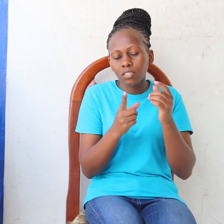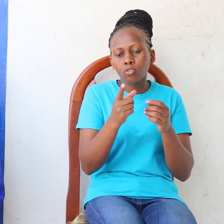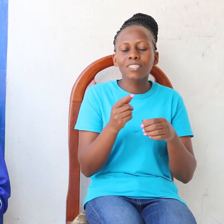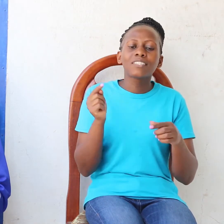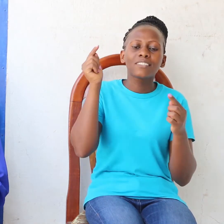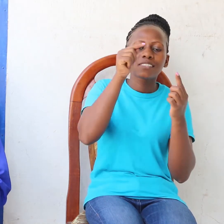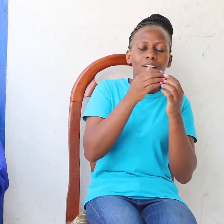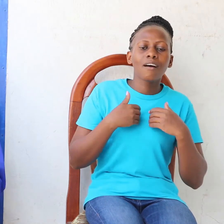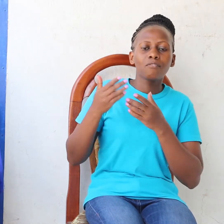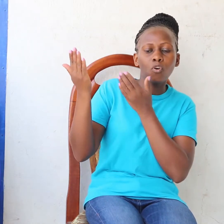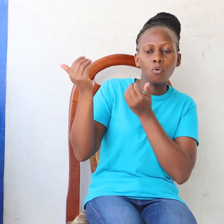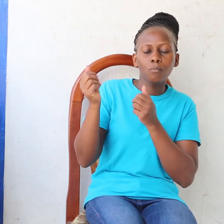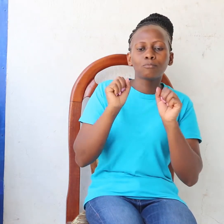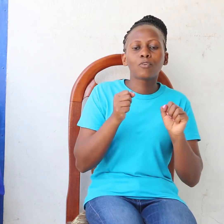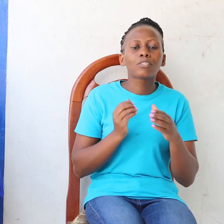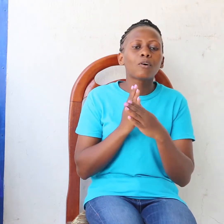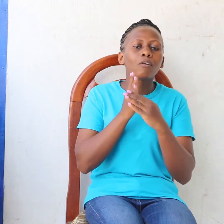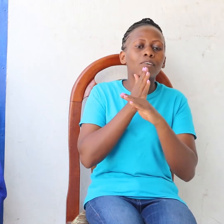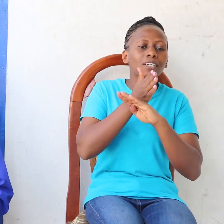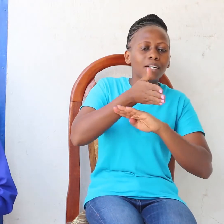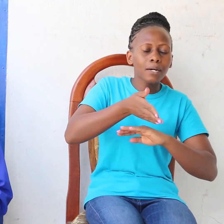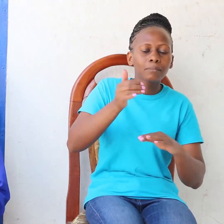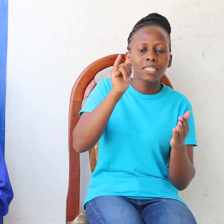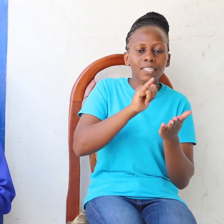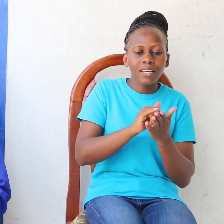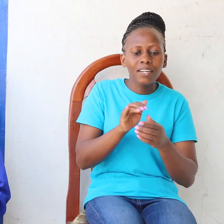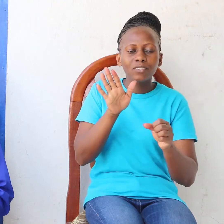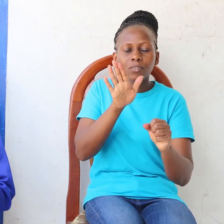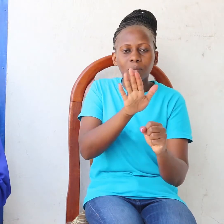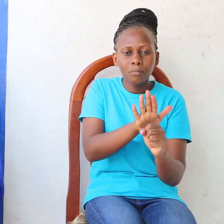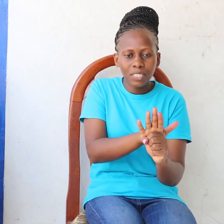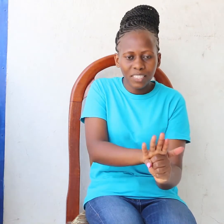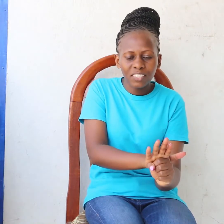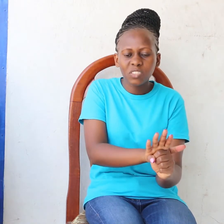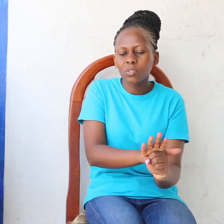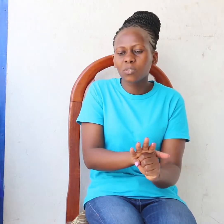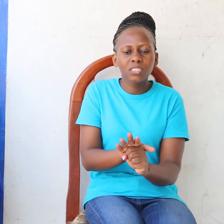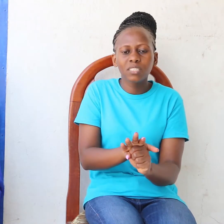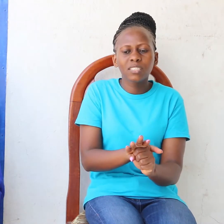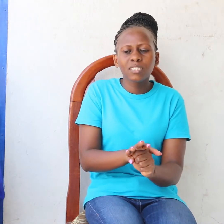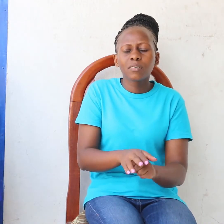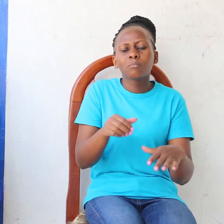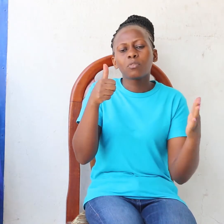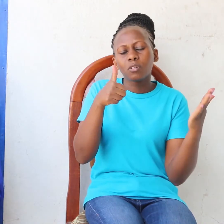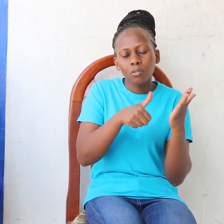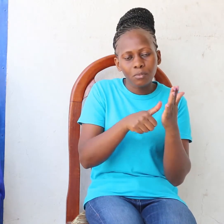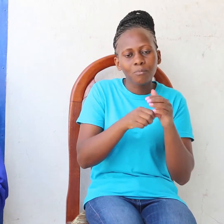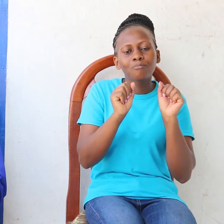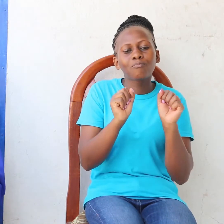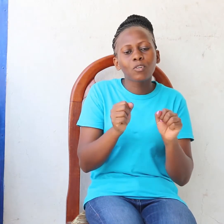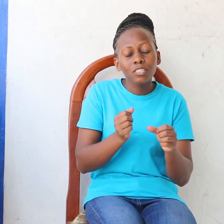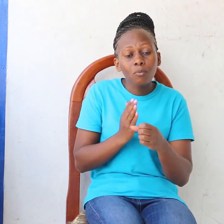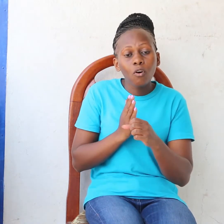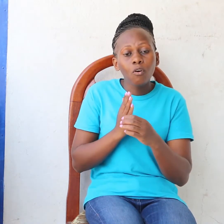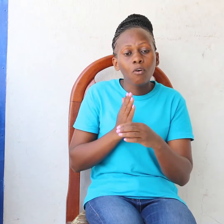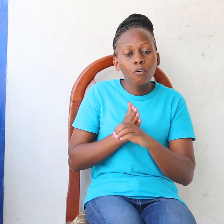hope. You can overcome that oppression. You can overcome that obsession. You can overcome, not